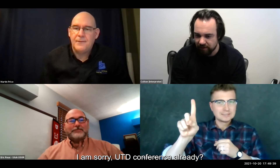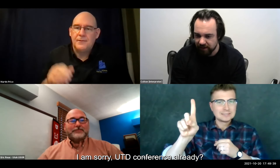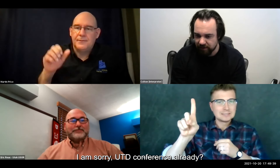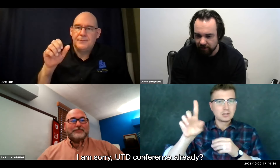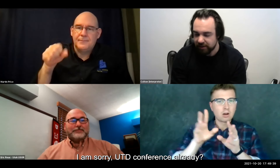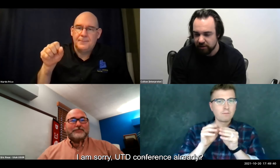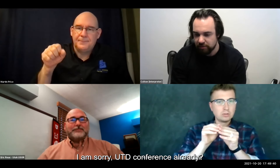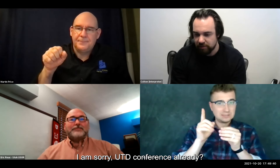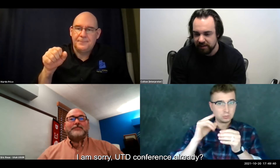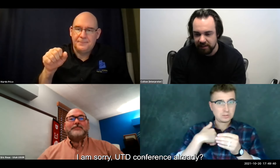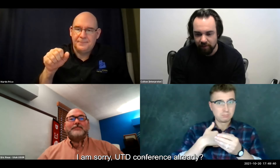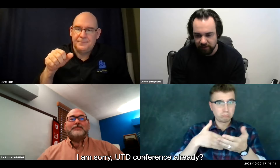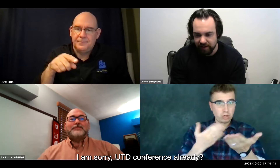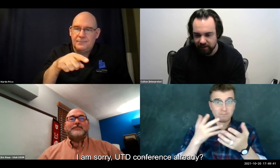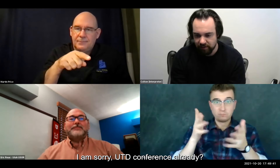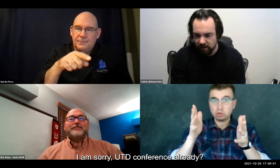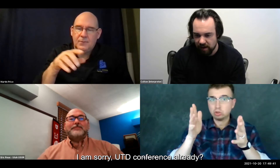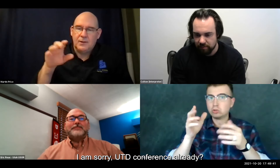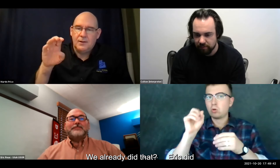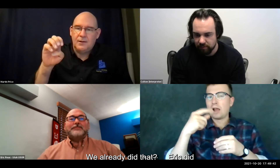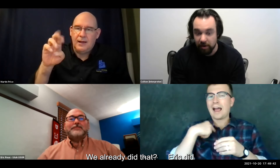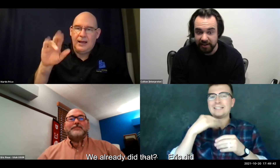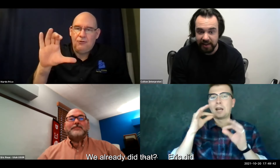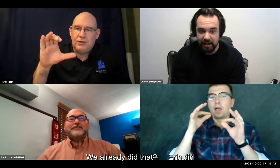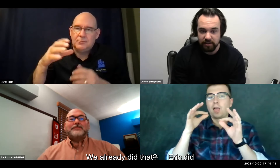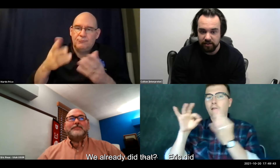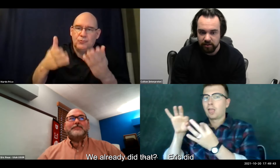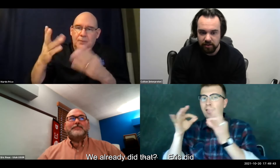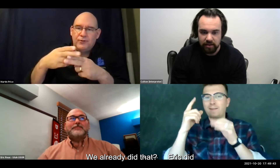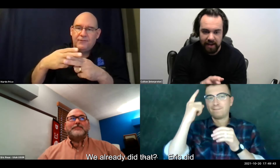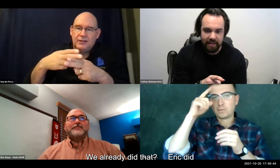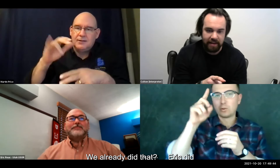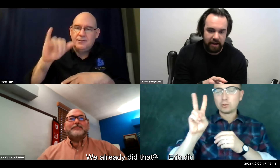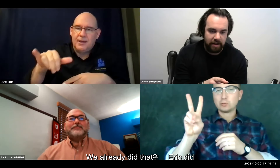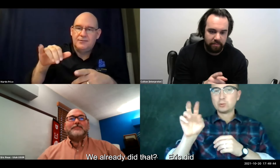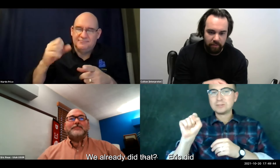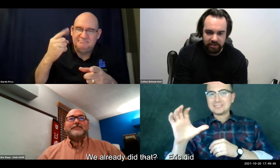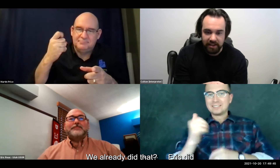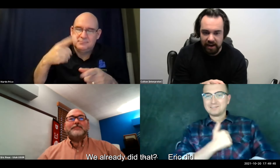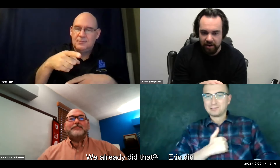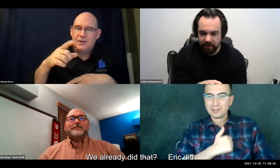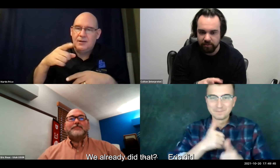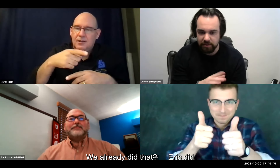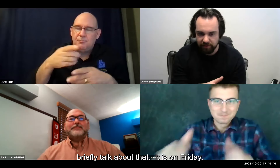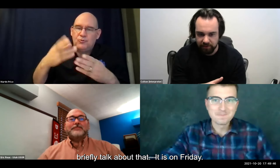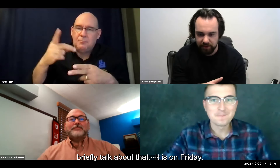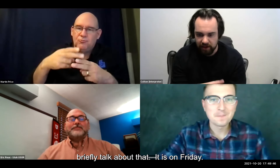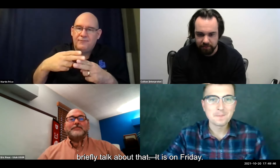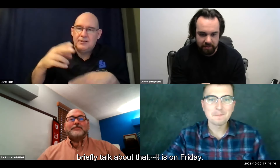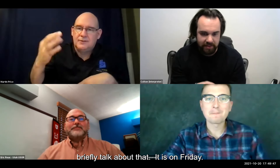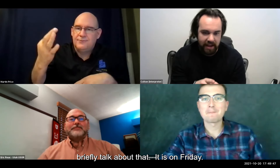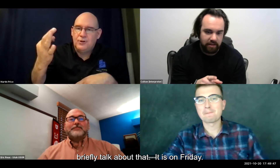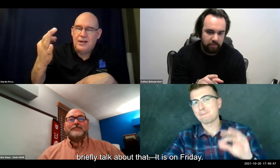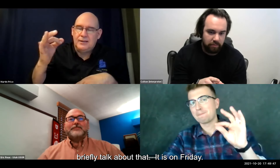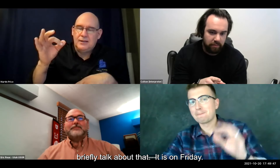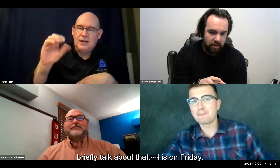conference already? Sorry, UTD conference already? We already did that. And then Martin said, yes, Eric did briefly talk